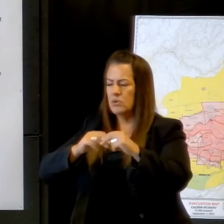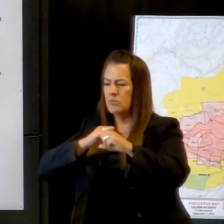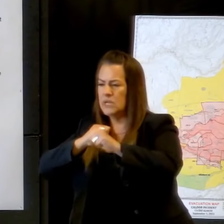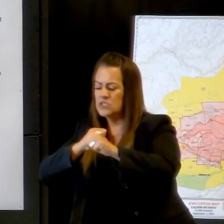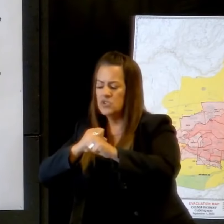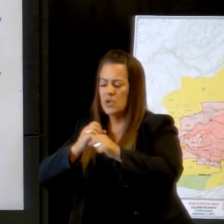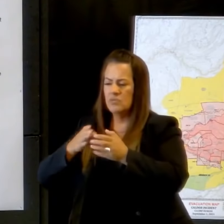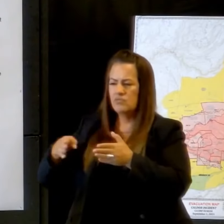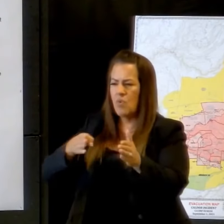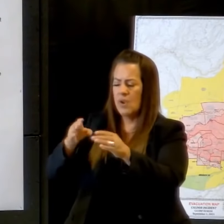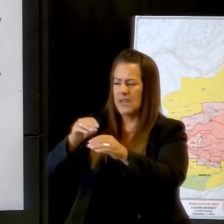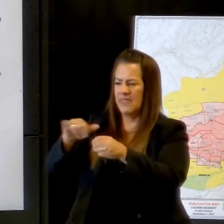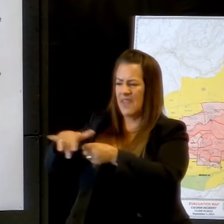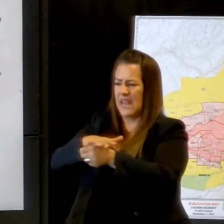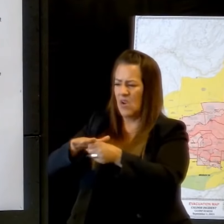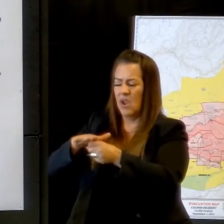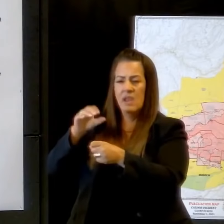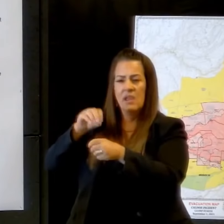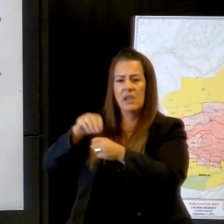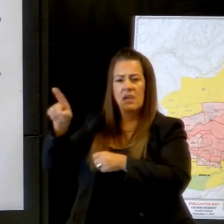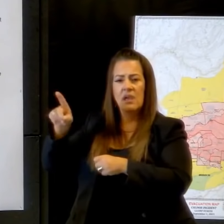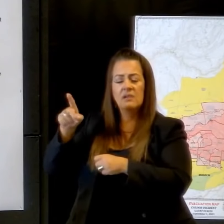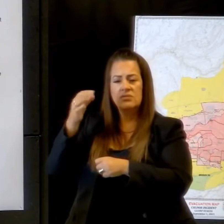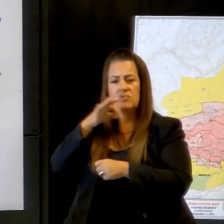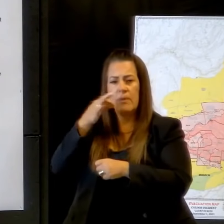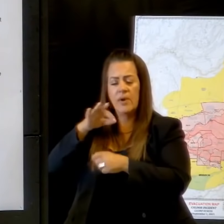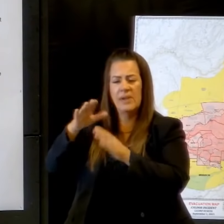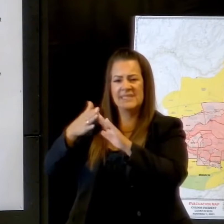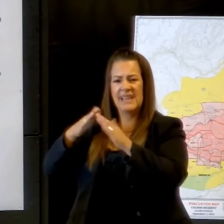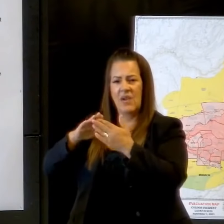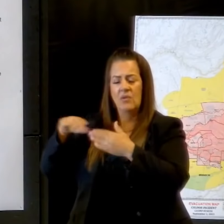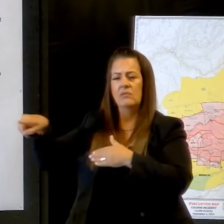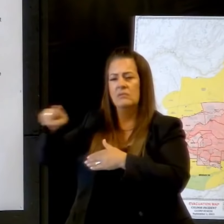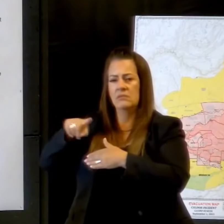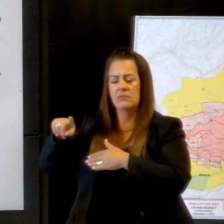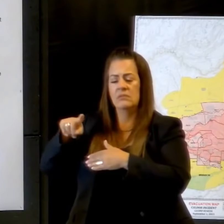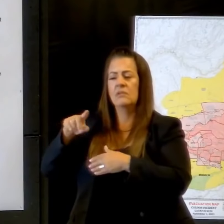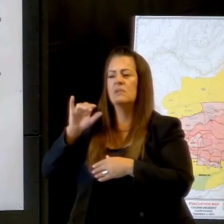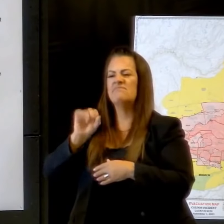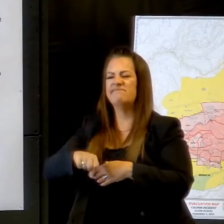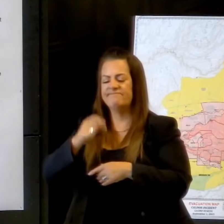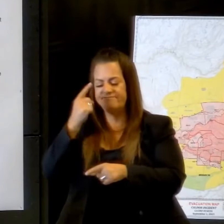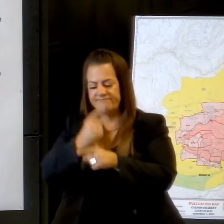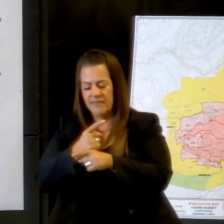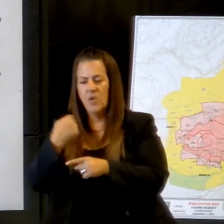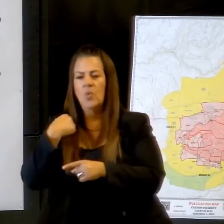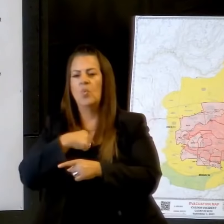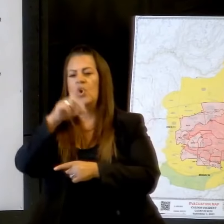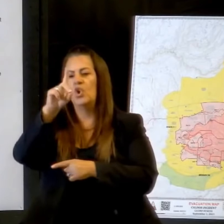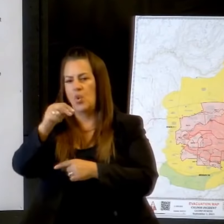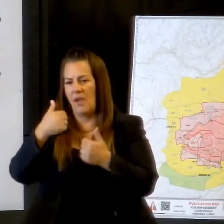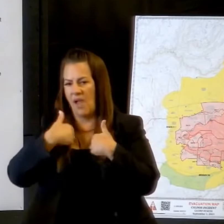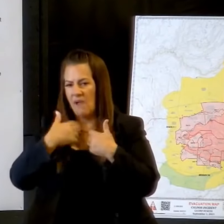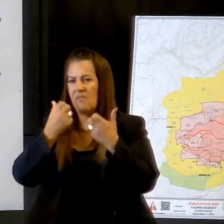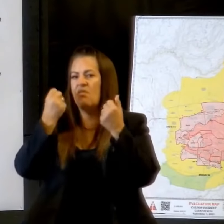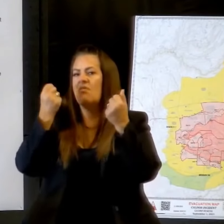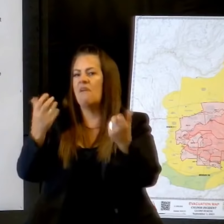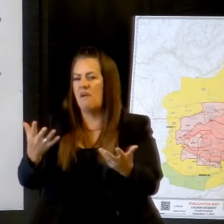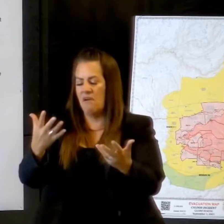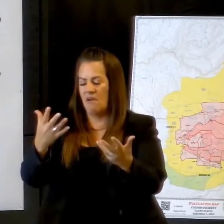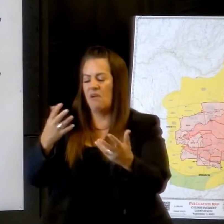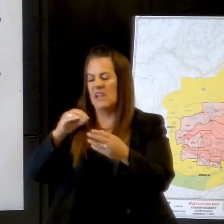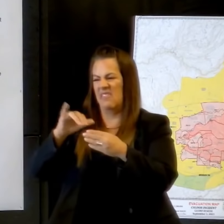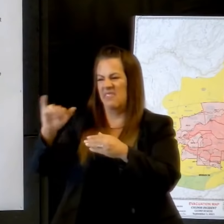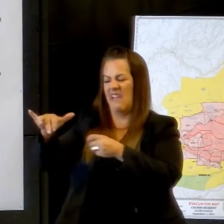Absolutely. Absolutely. The fire came through that area several days ago. We still have numerous resources involved in all the tracks throughout Highway